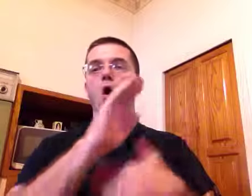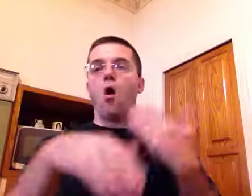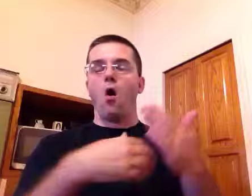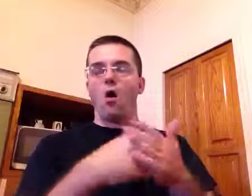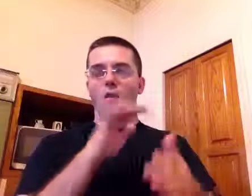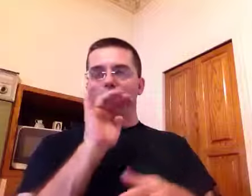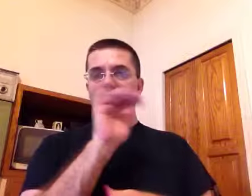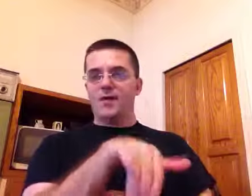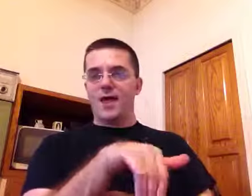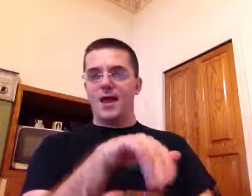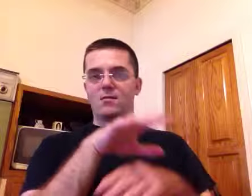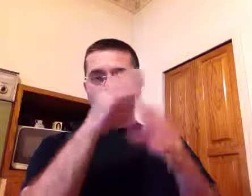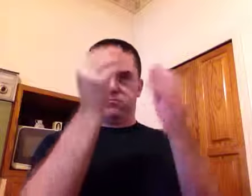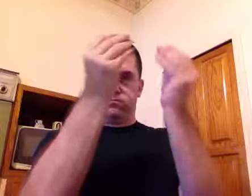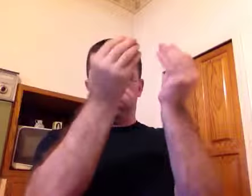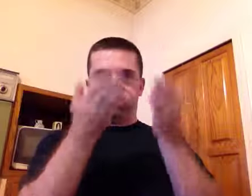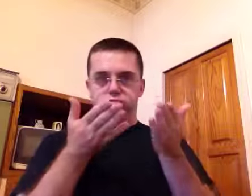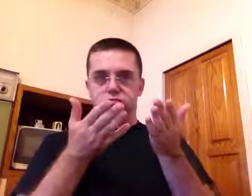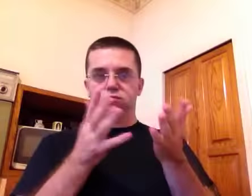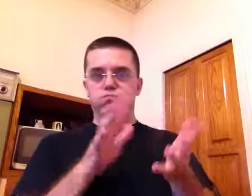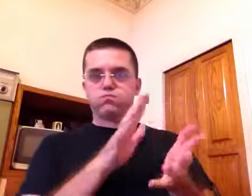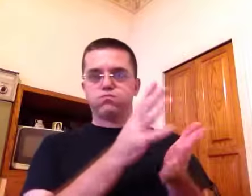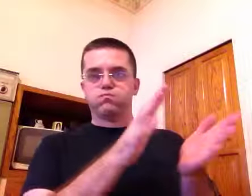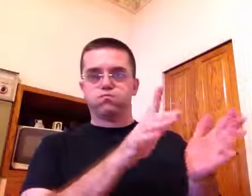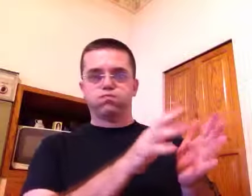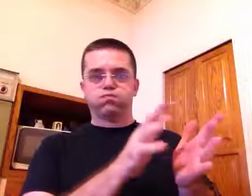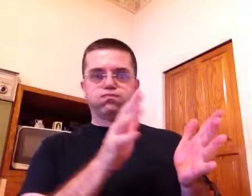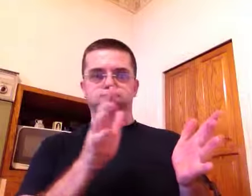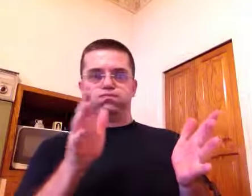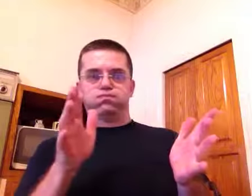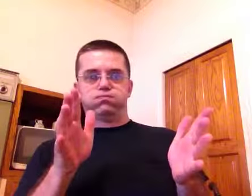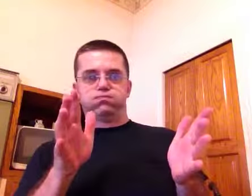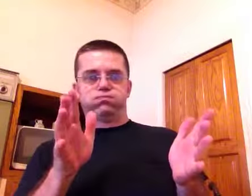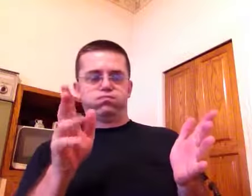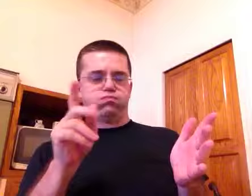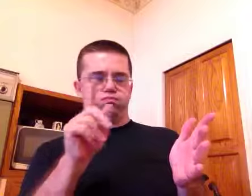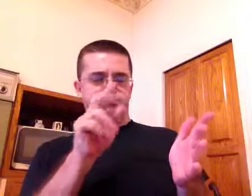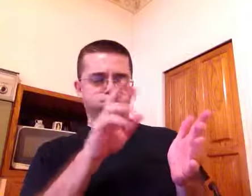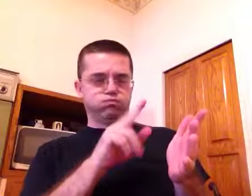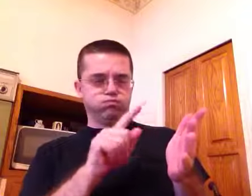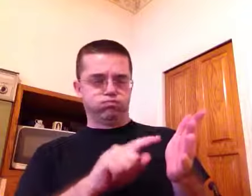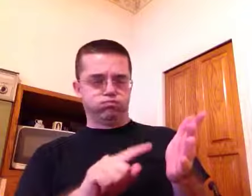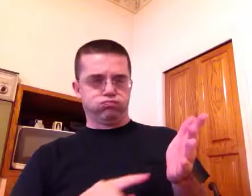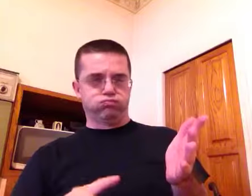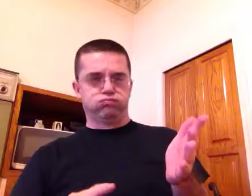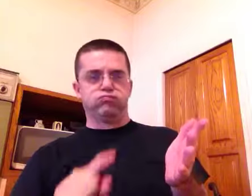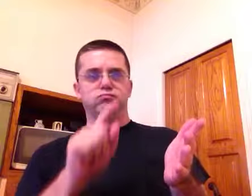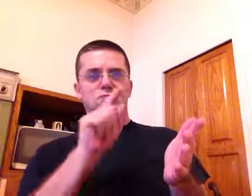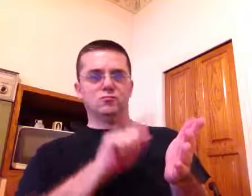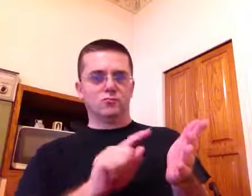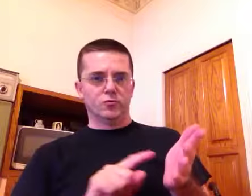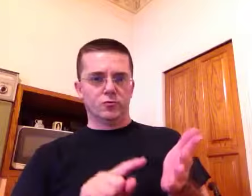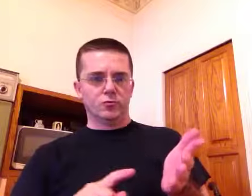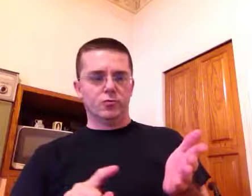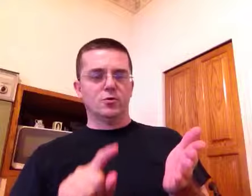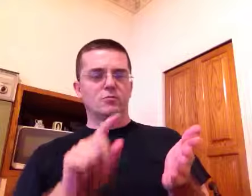body of information, that case, all of those case studies for us to look at, we've studied and surveyed and figured